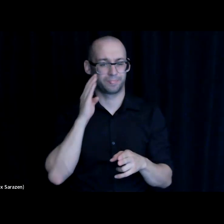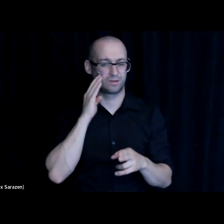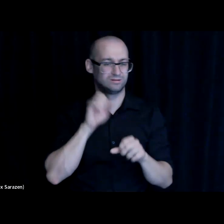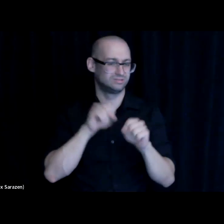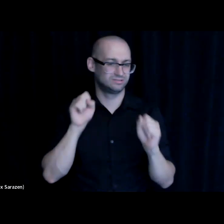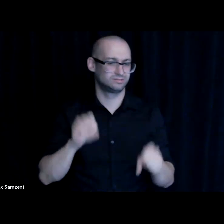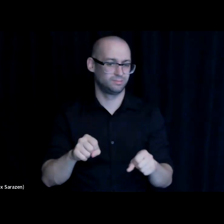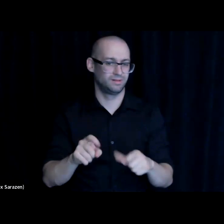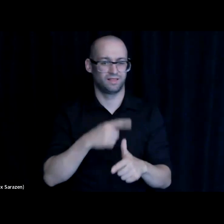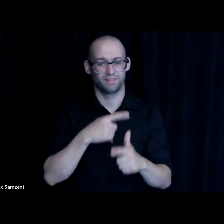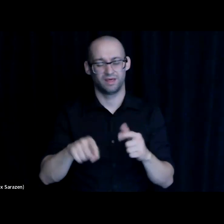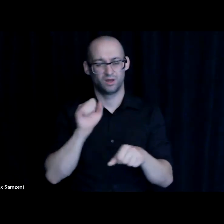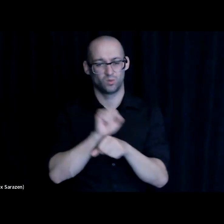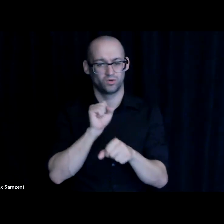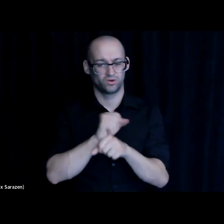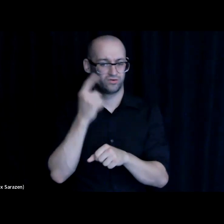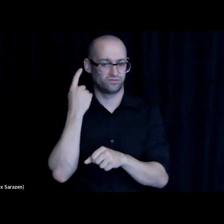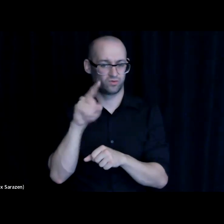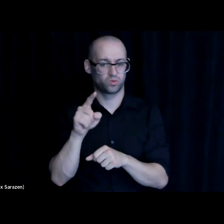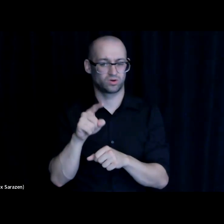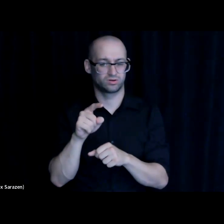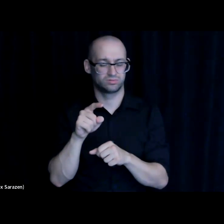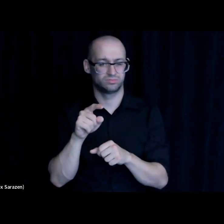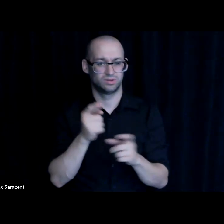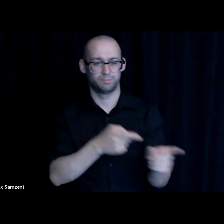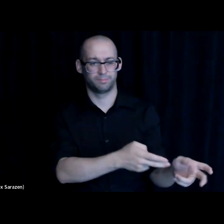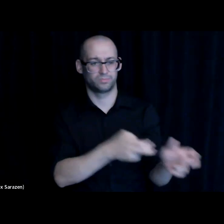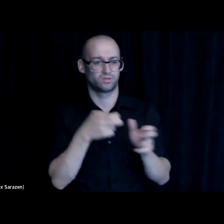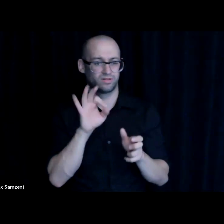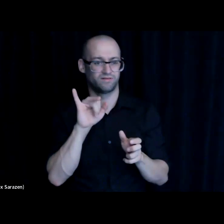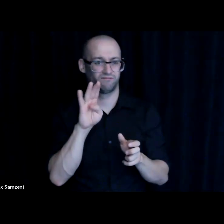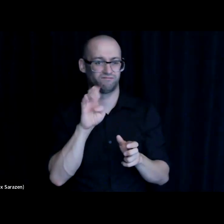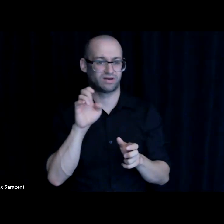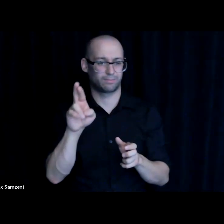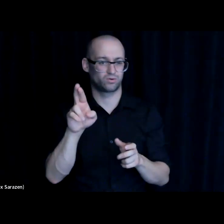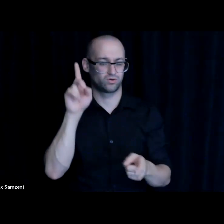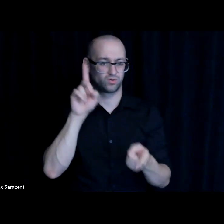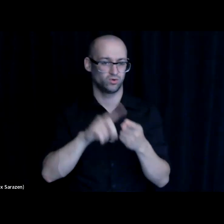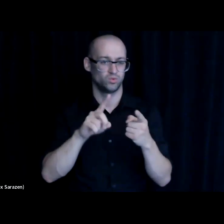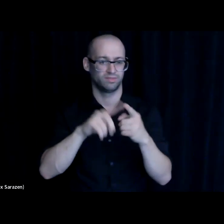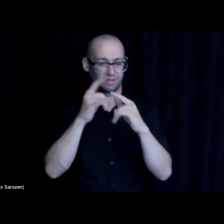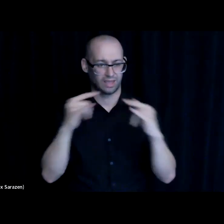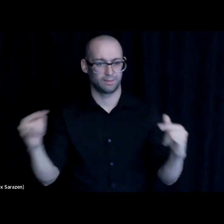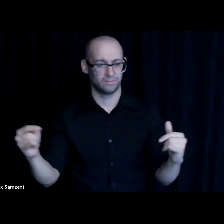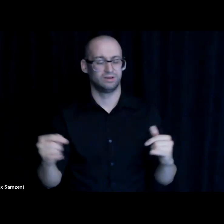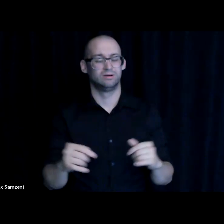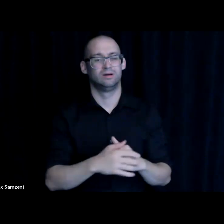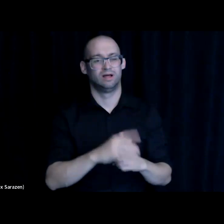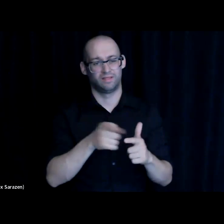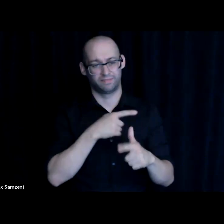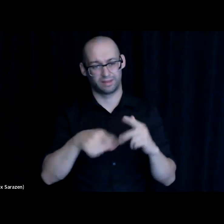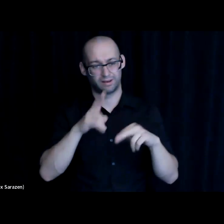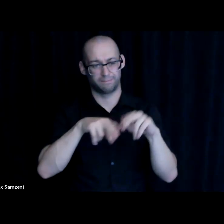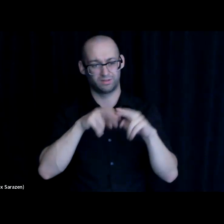system, and then we worked to pull fiber to the camp, and then to create a